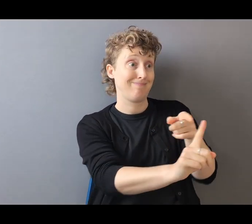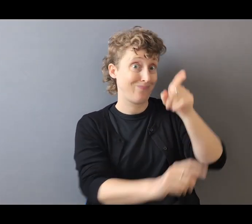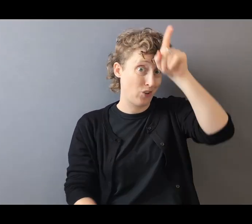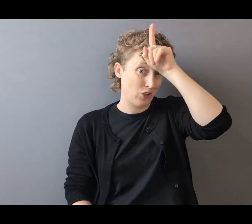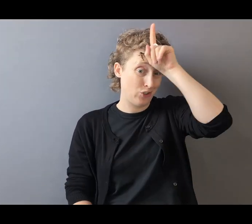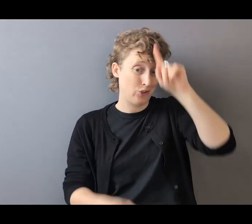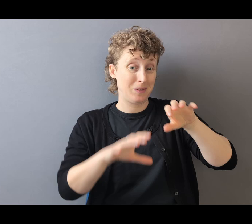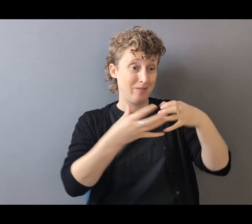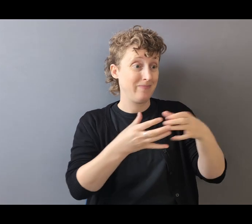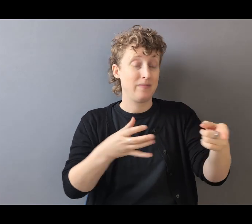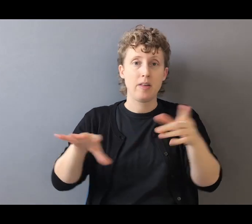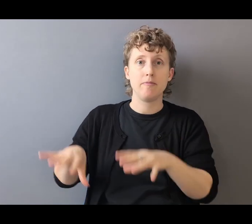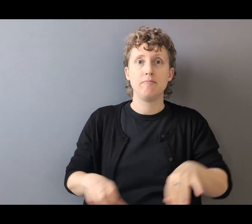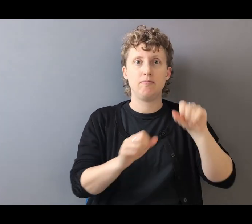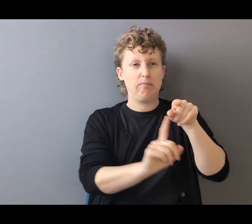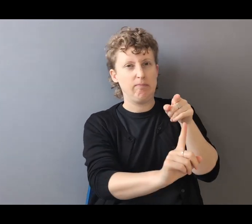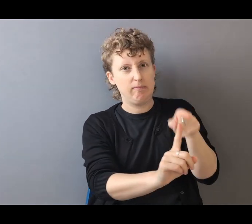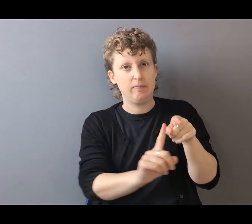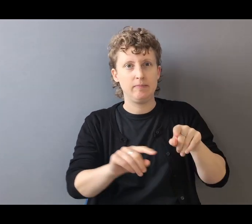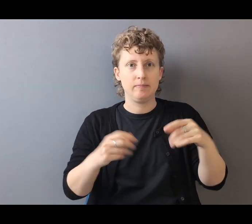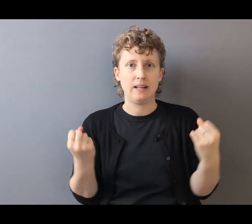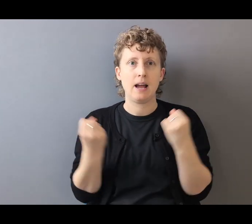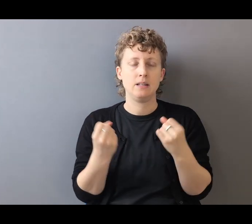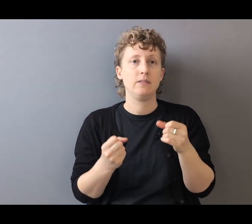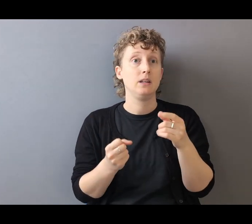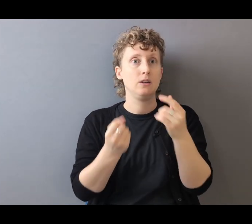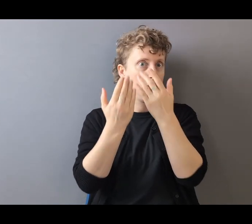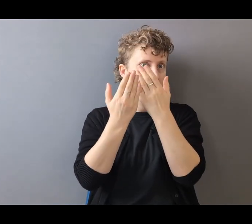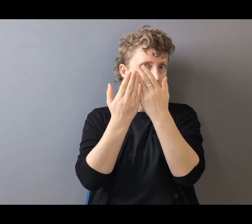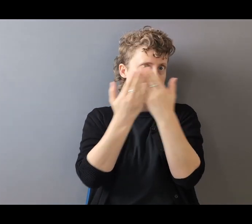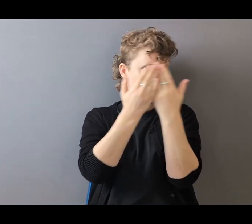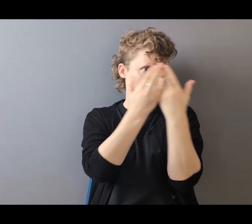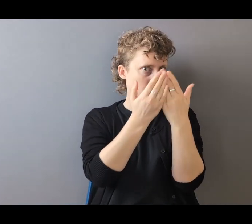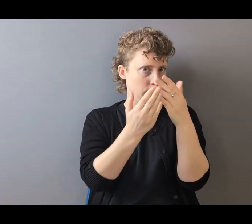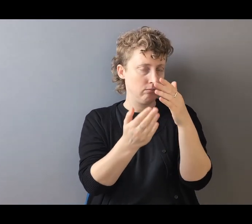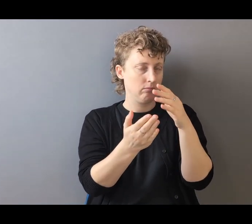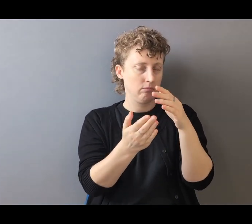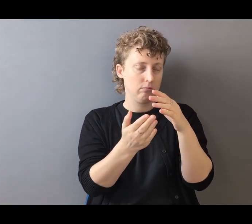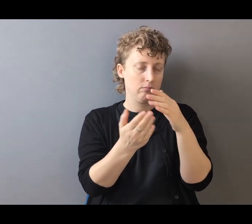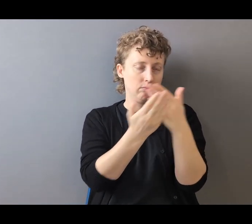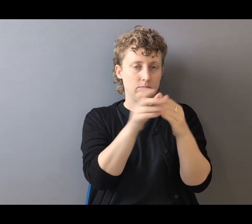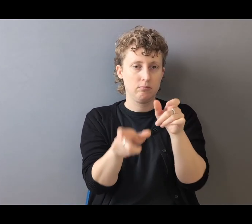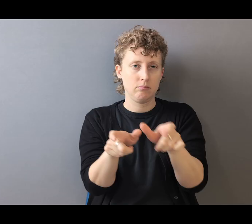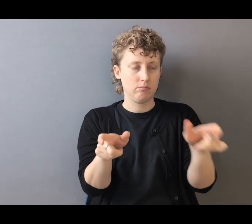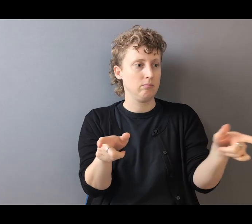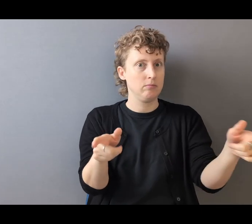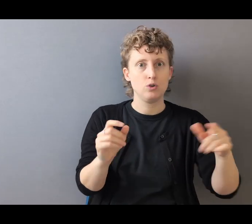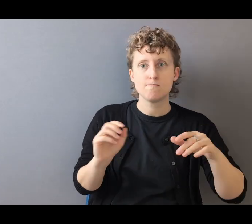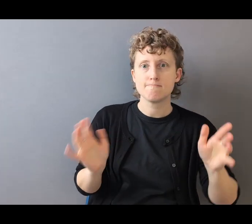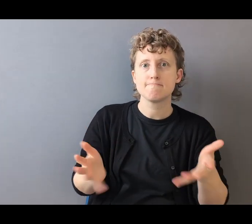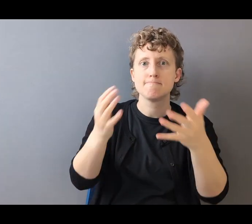activity or a program for students. So students at the university level to promote accessibility and make sure they get some kind of badge, or it's